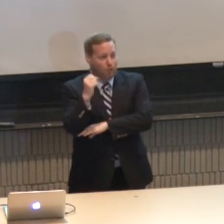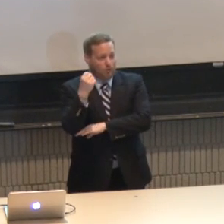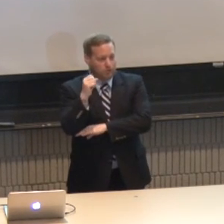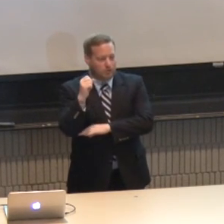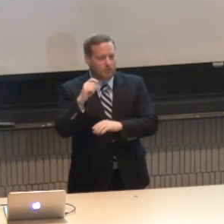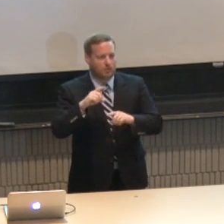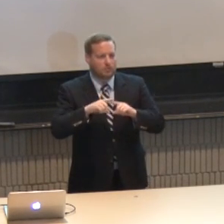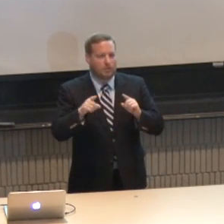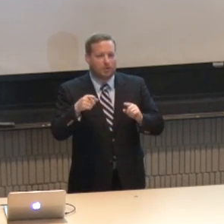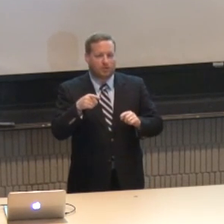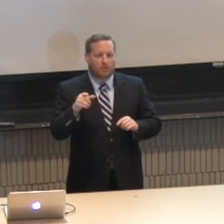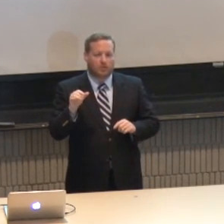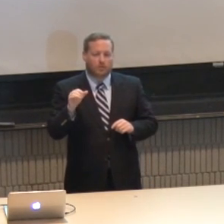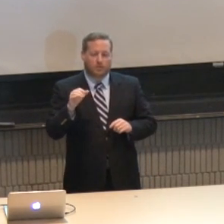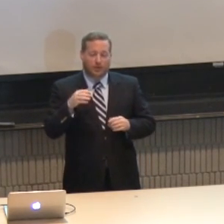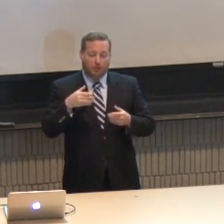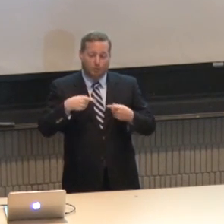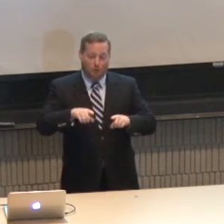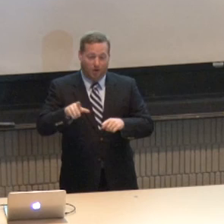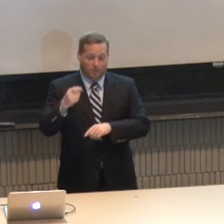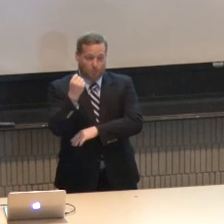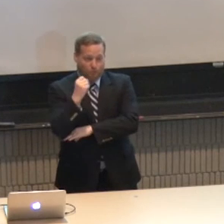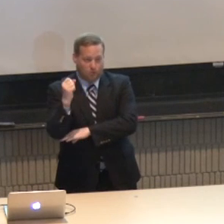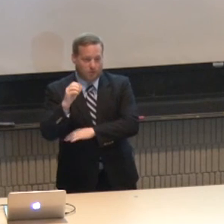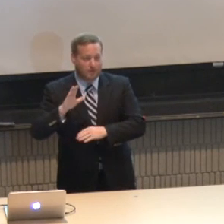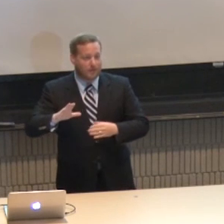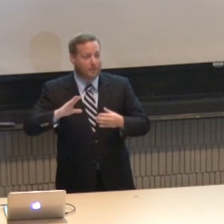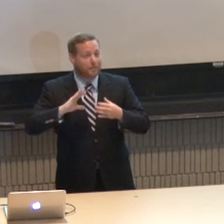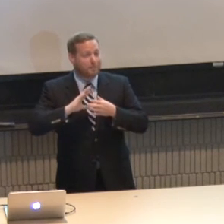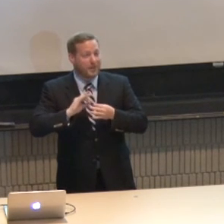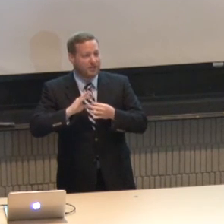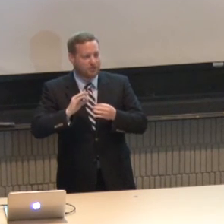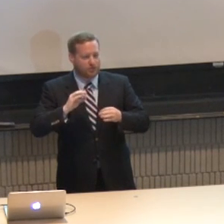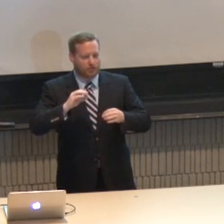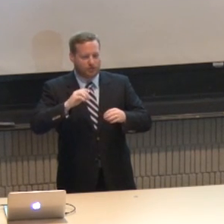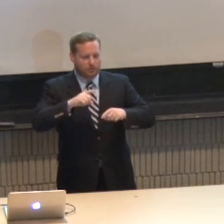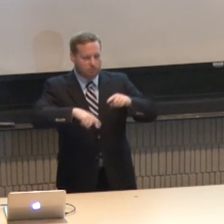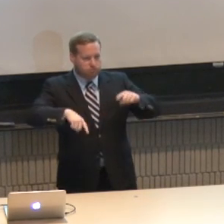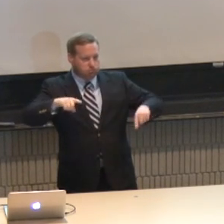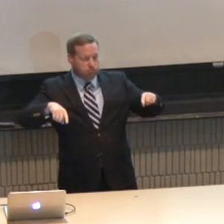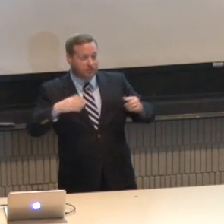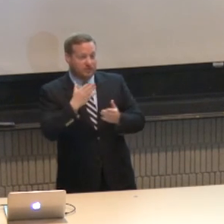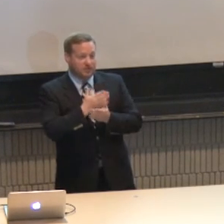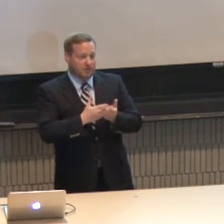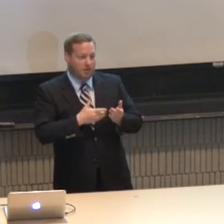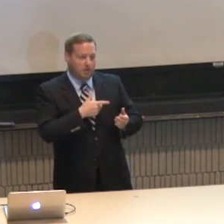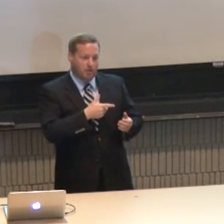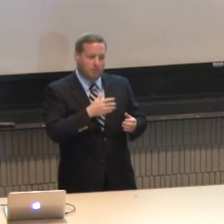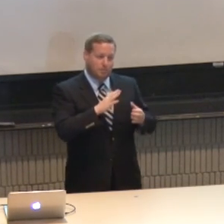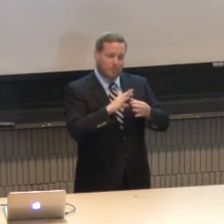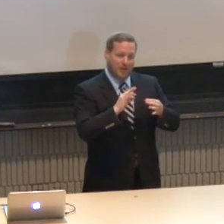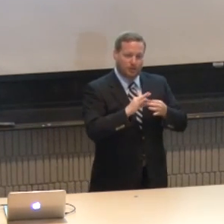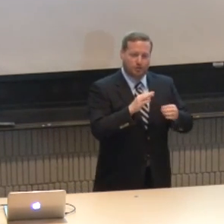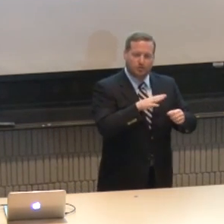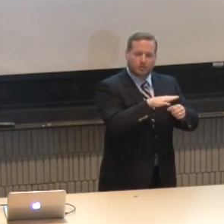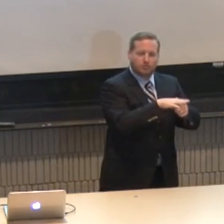enough training, so there was a protest. But while the protest was happening, the message was